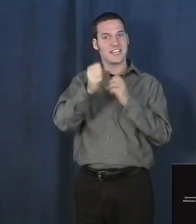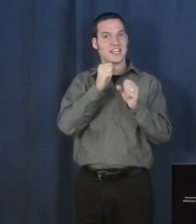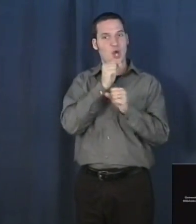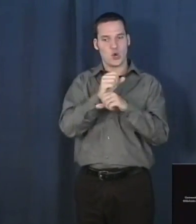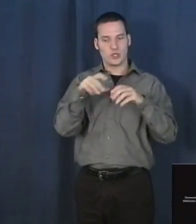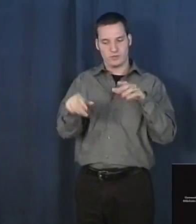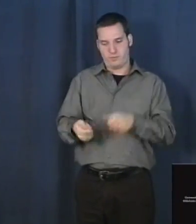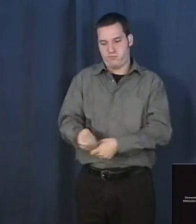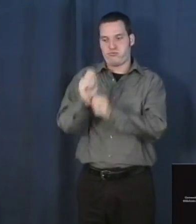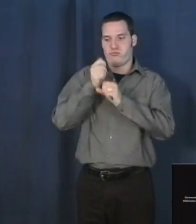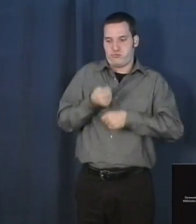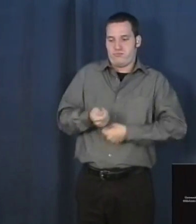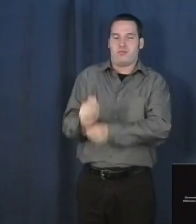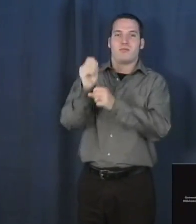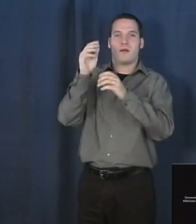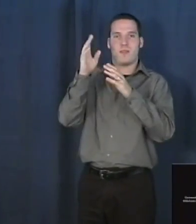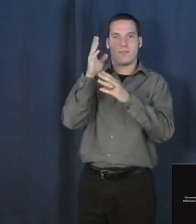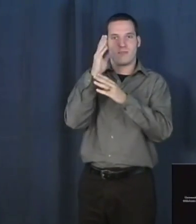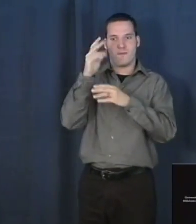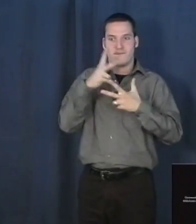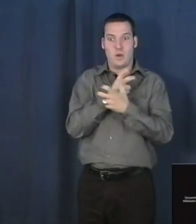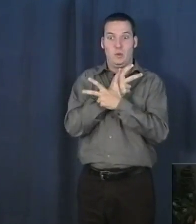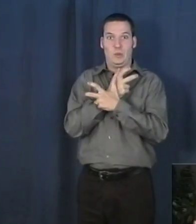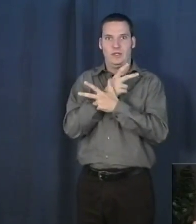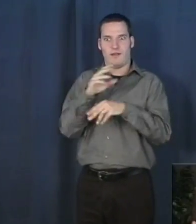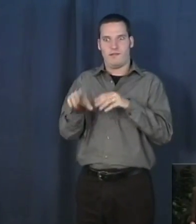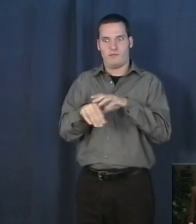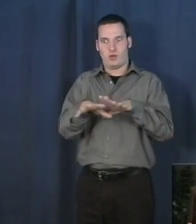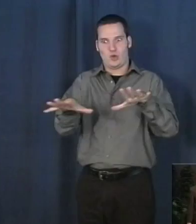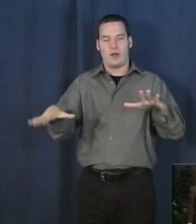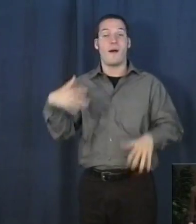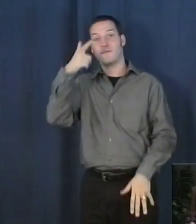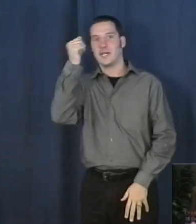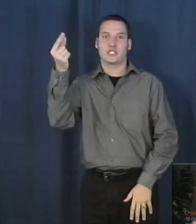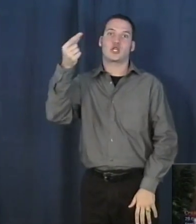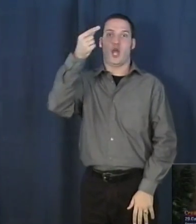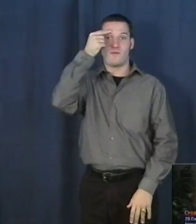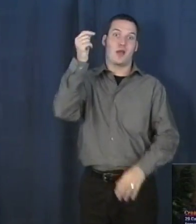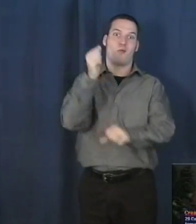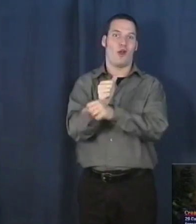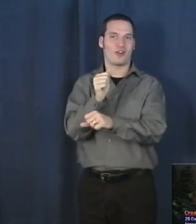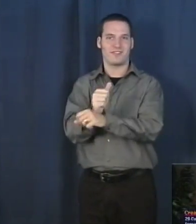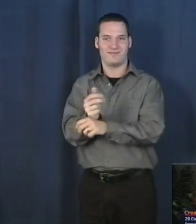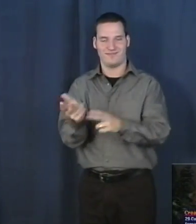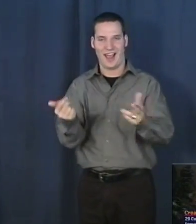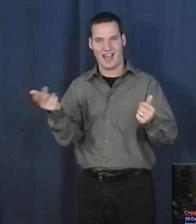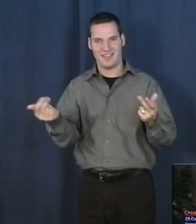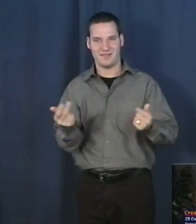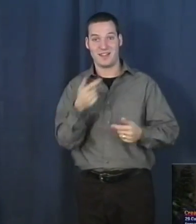20 years to dig all the bones out of the ground because it is a government project.